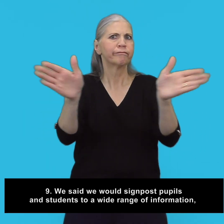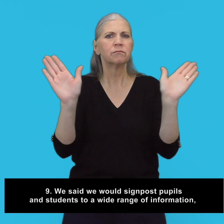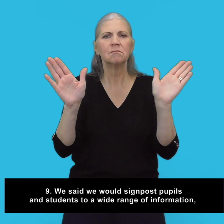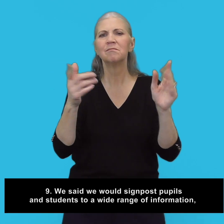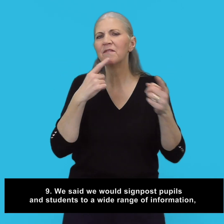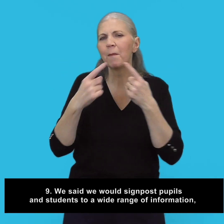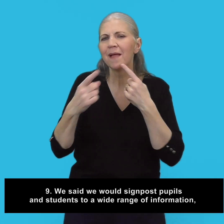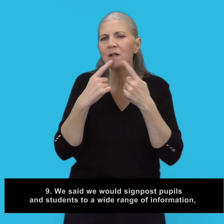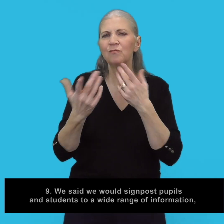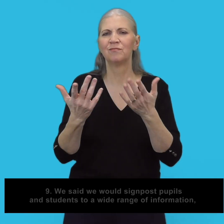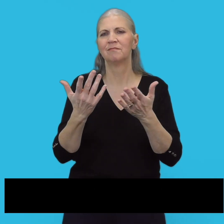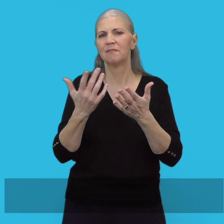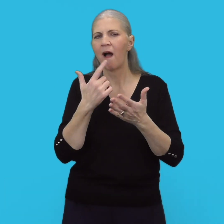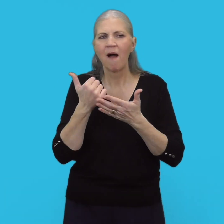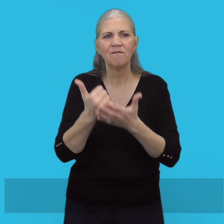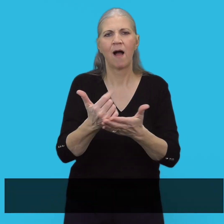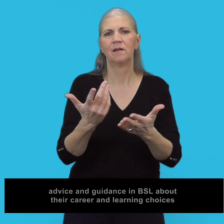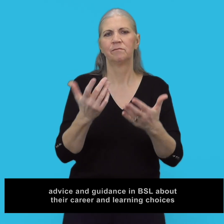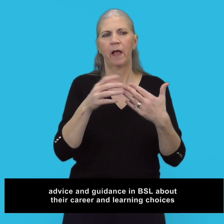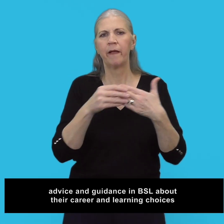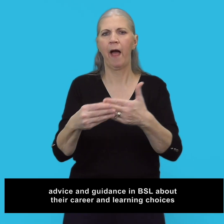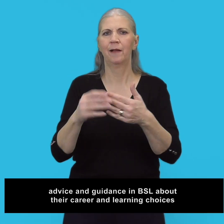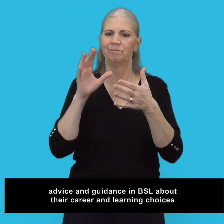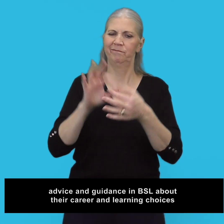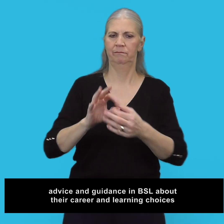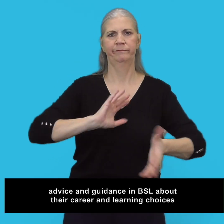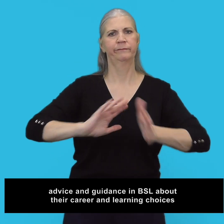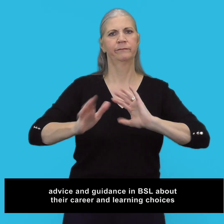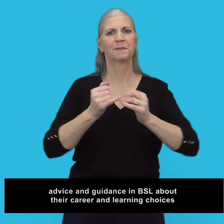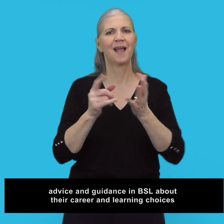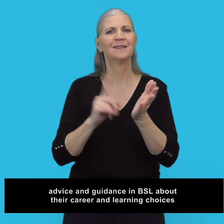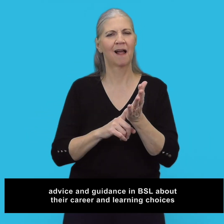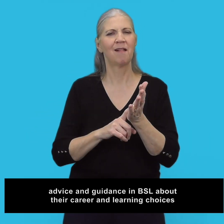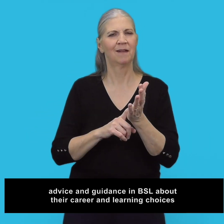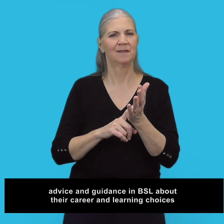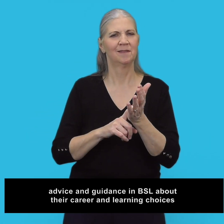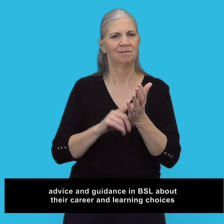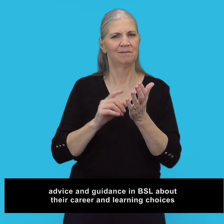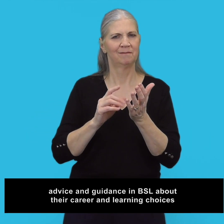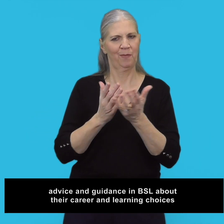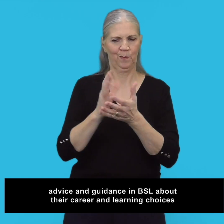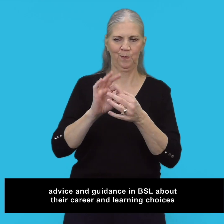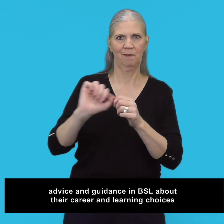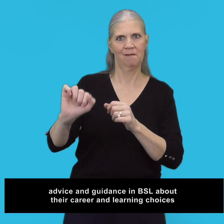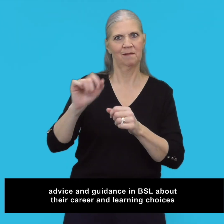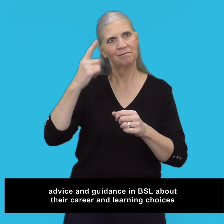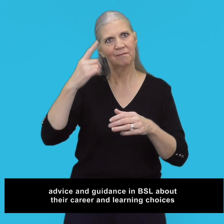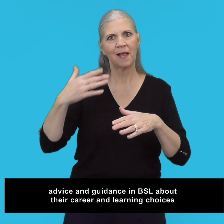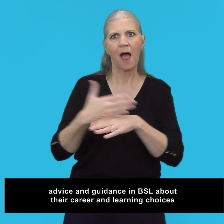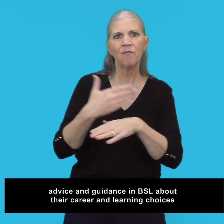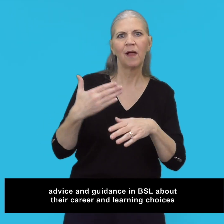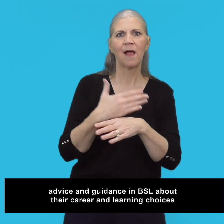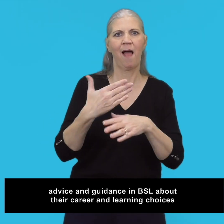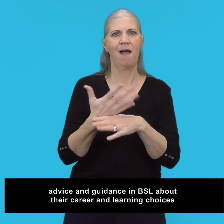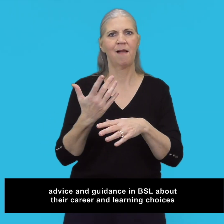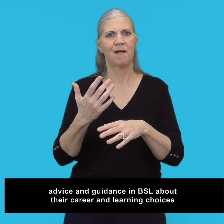and guidance in BSL about their career and learning choices and the transition